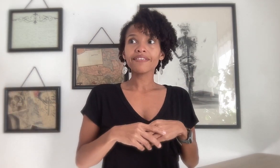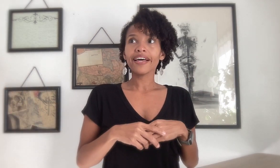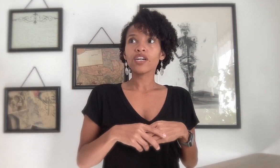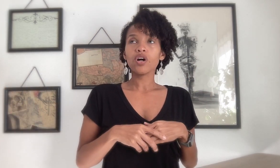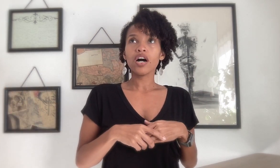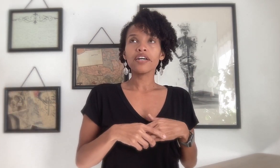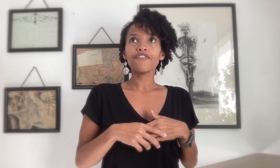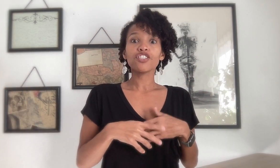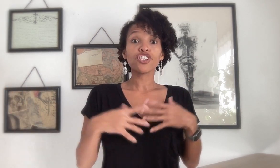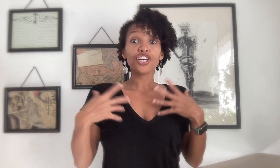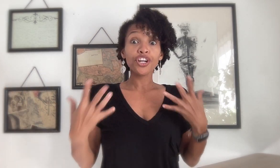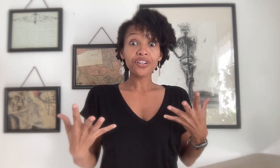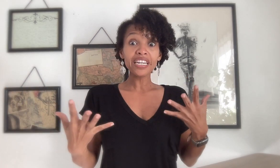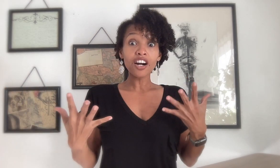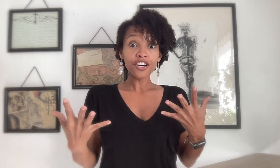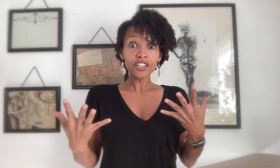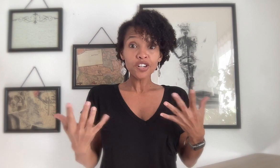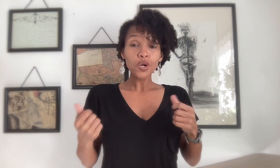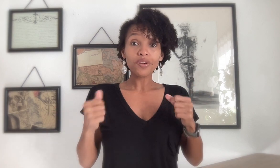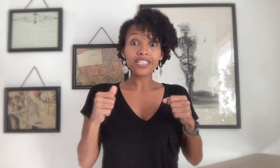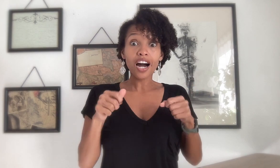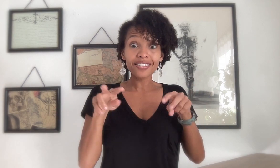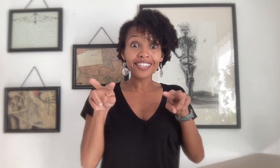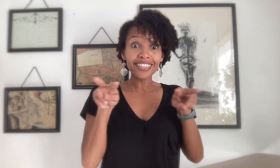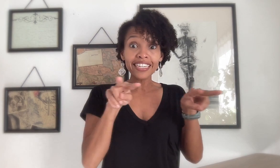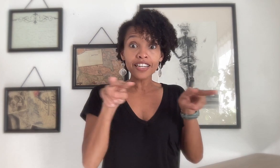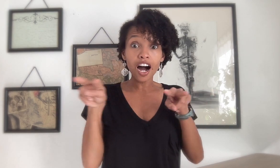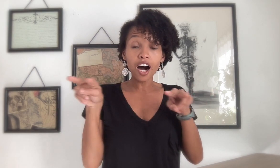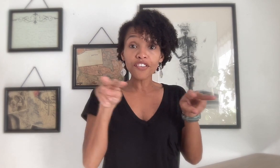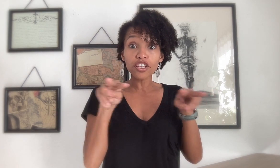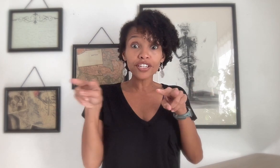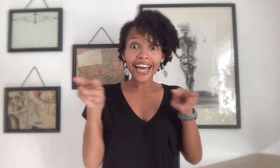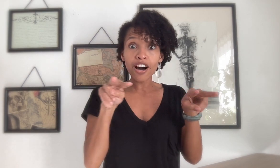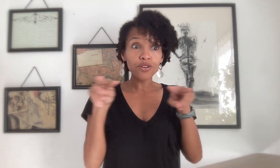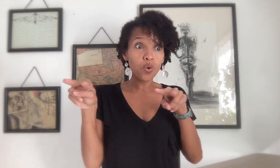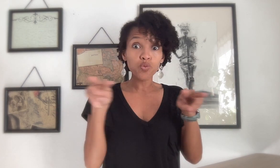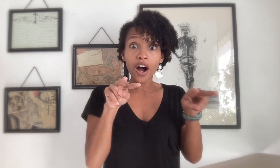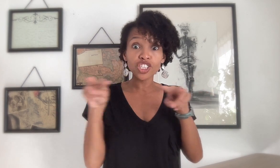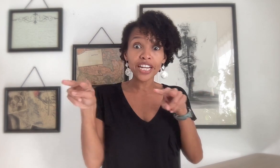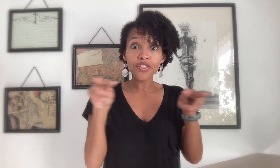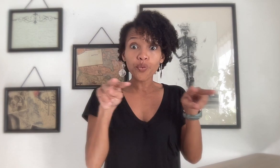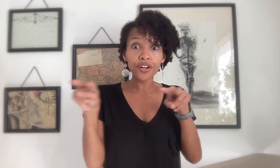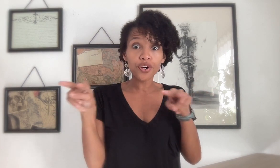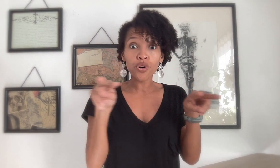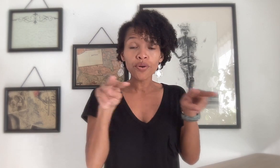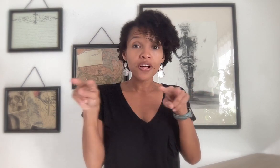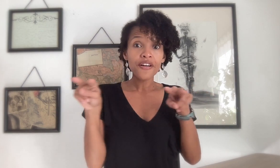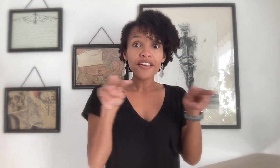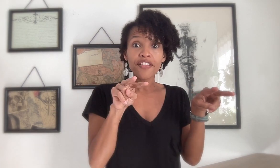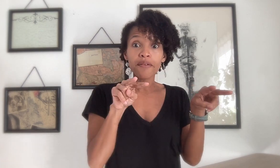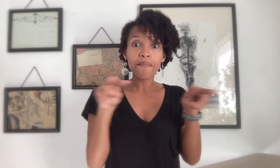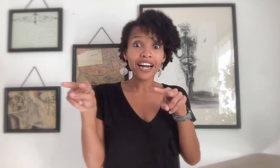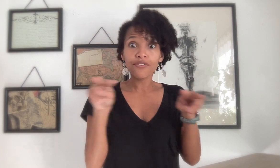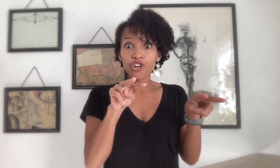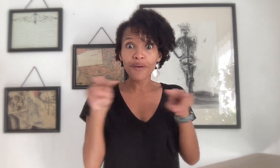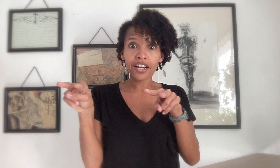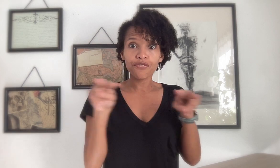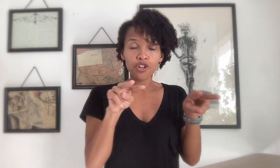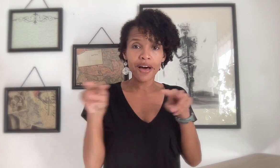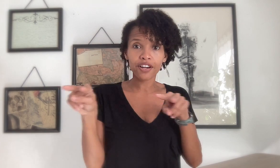like if a security guard was constantly on the lookout, watching out the window, then back and forth, back and forth, back and